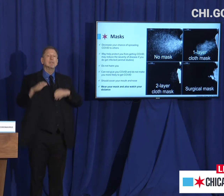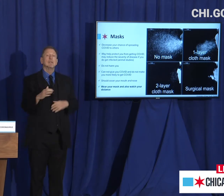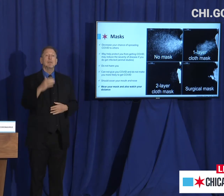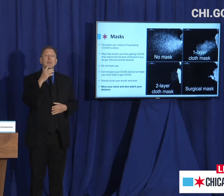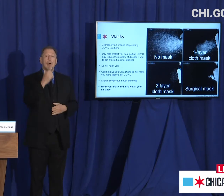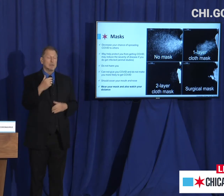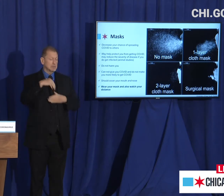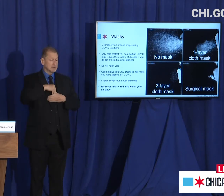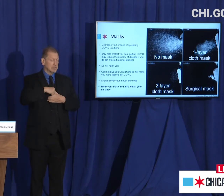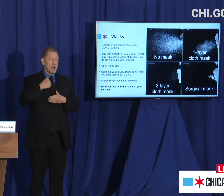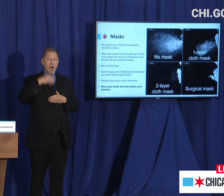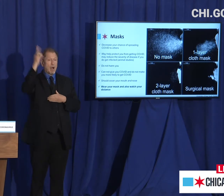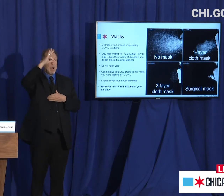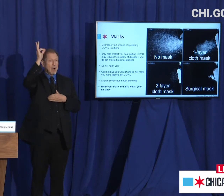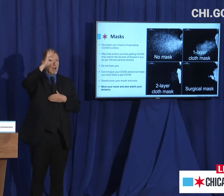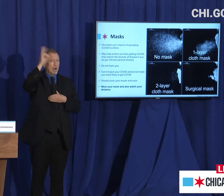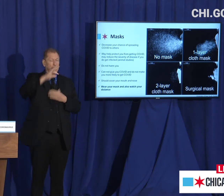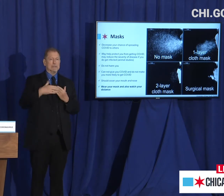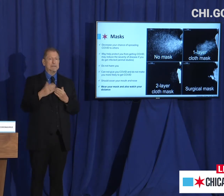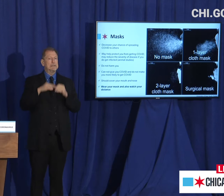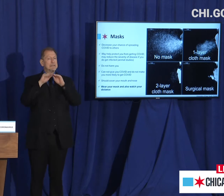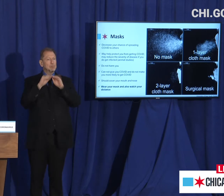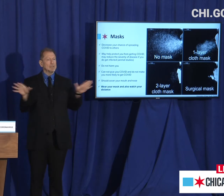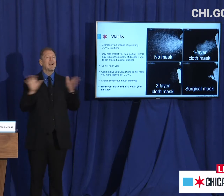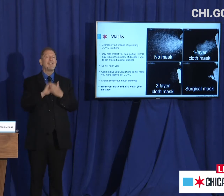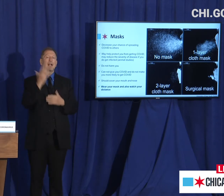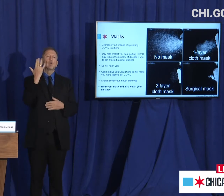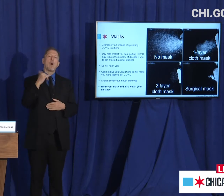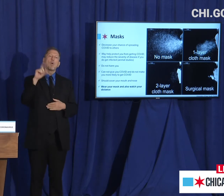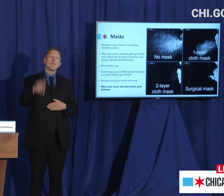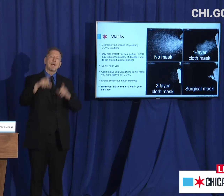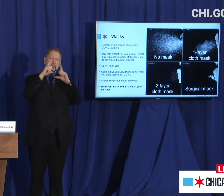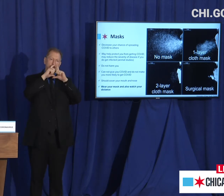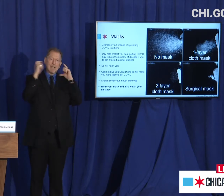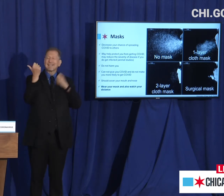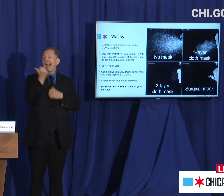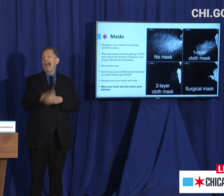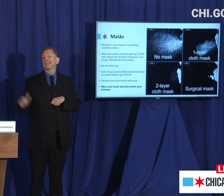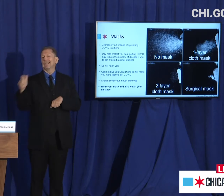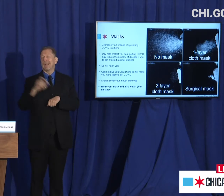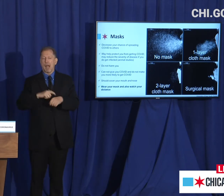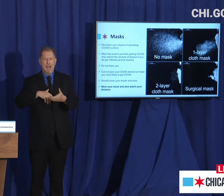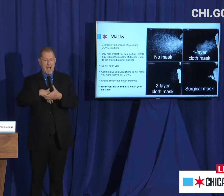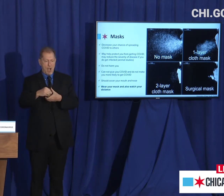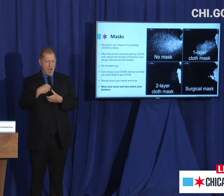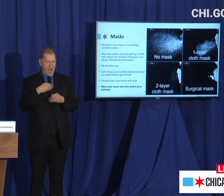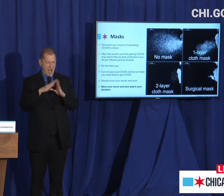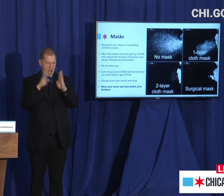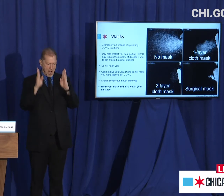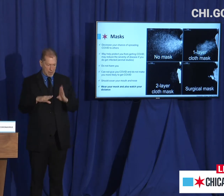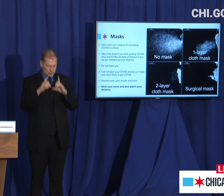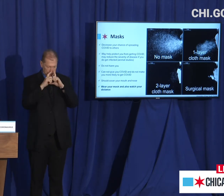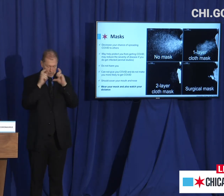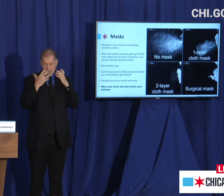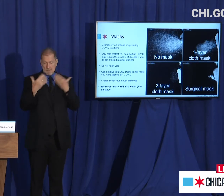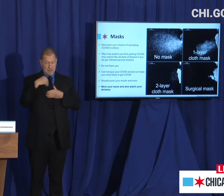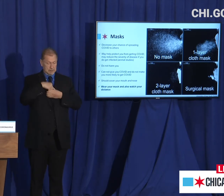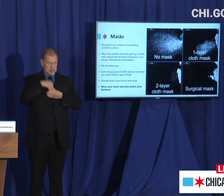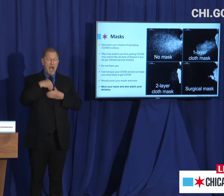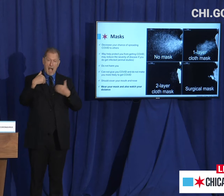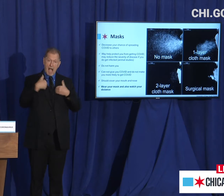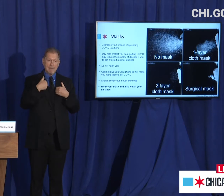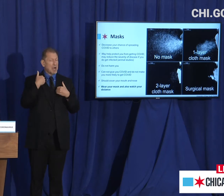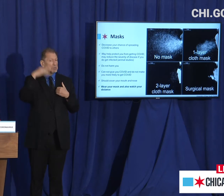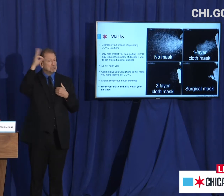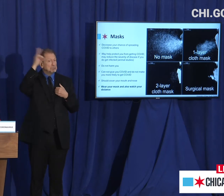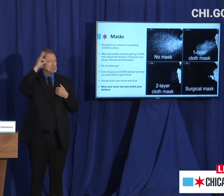develop symptoms, it's why we need you wearing a mask whenever you are leaving your home. It's why we need you wearing a mask